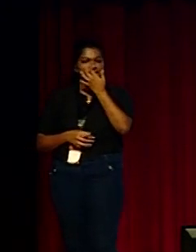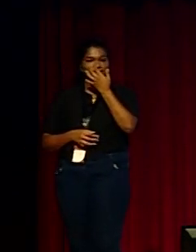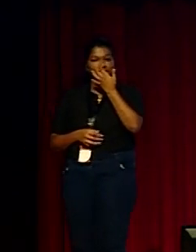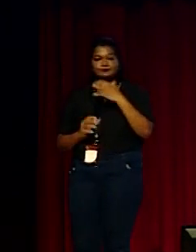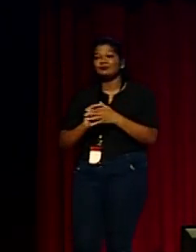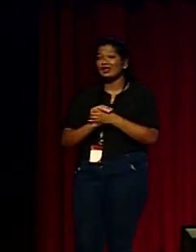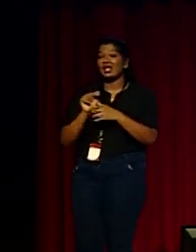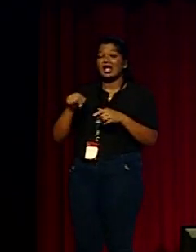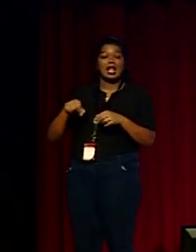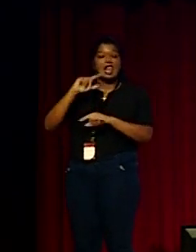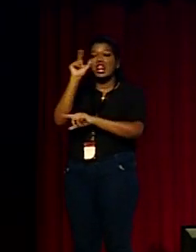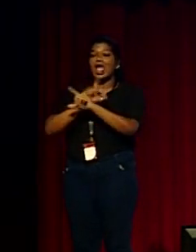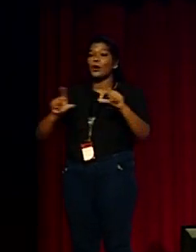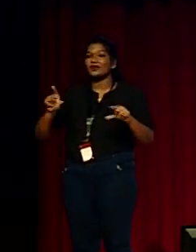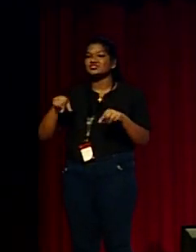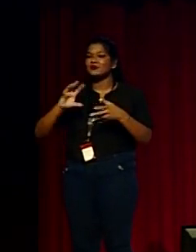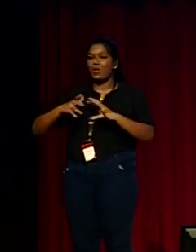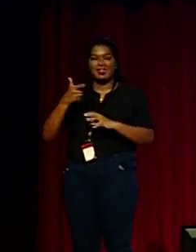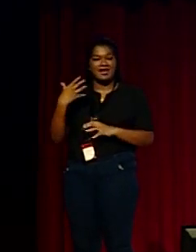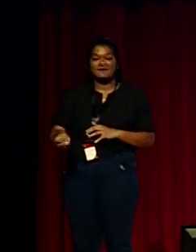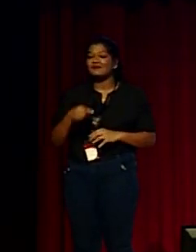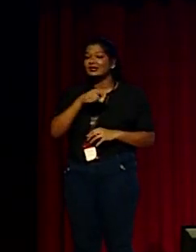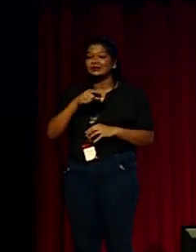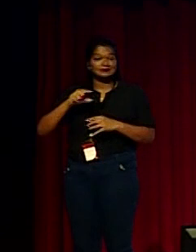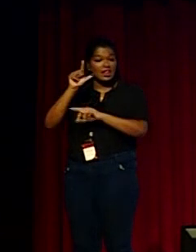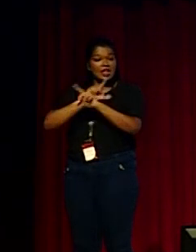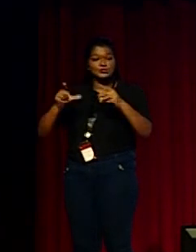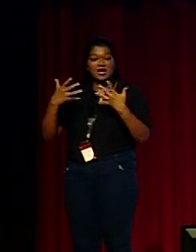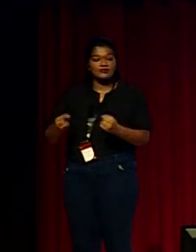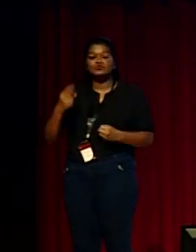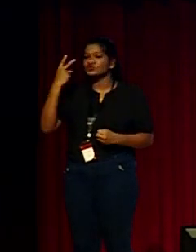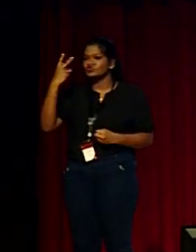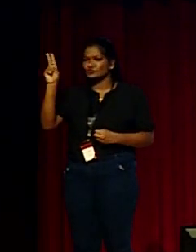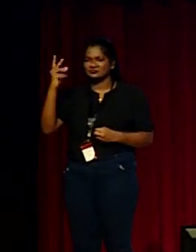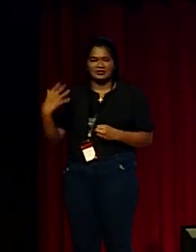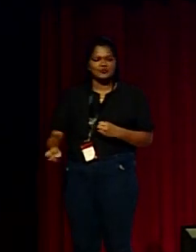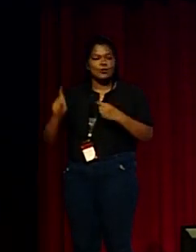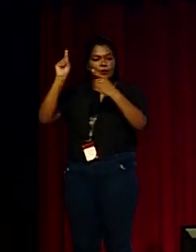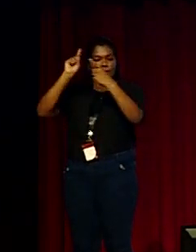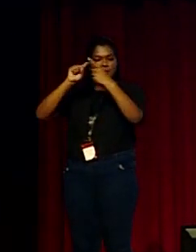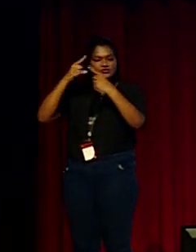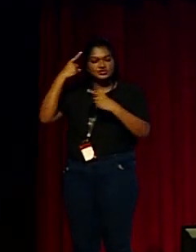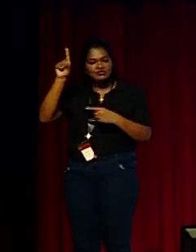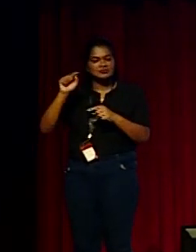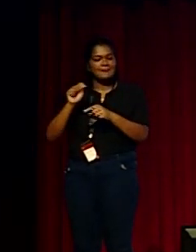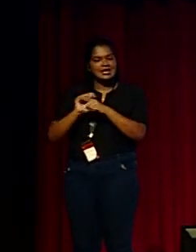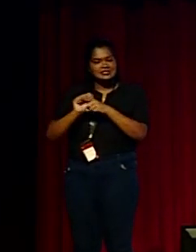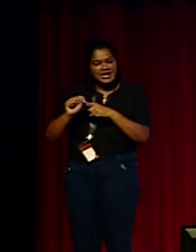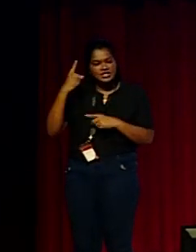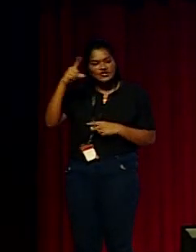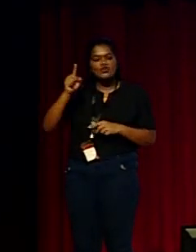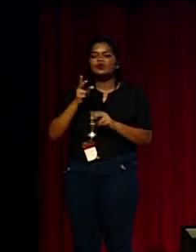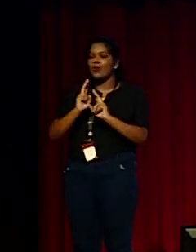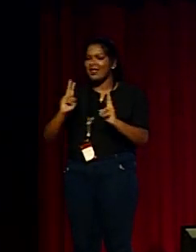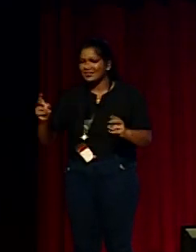And come to the language model part. So this language model has 2 modules. One is trained for the formal